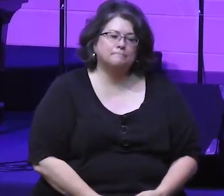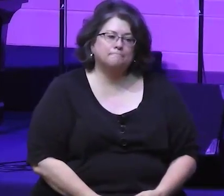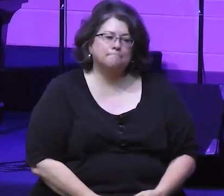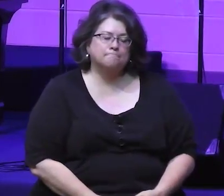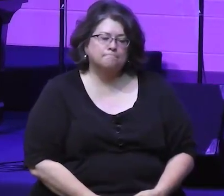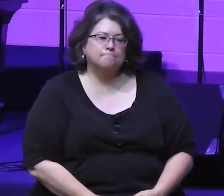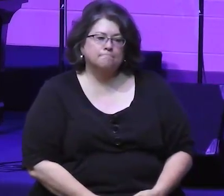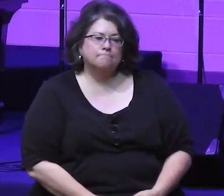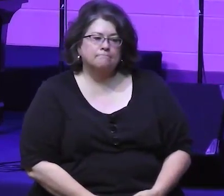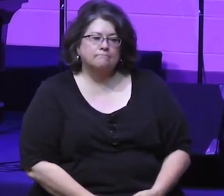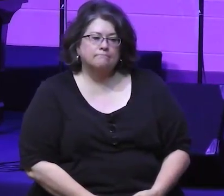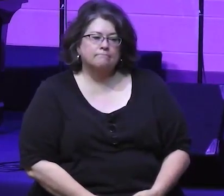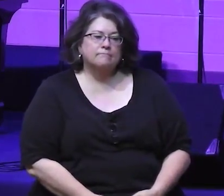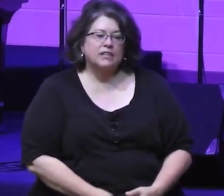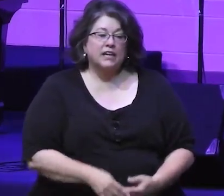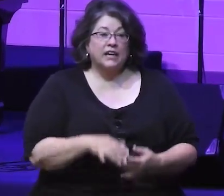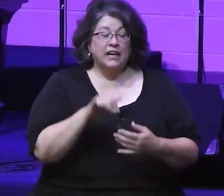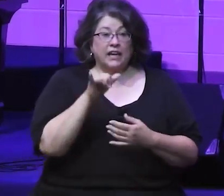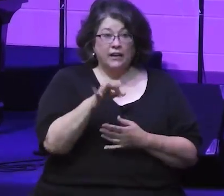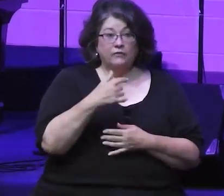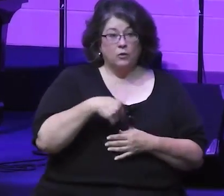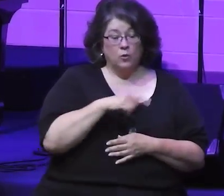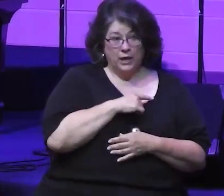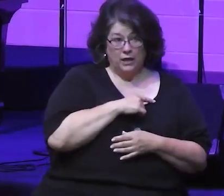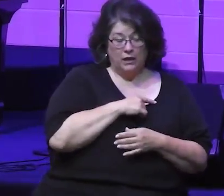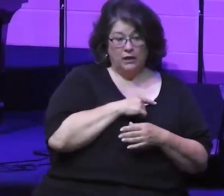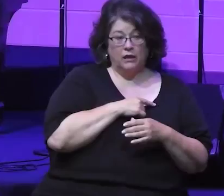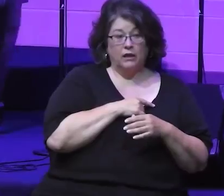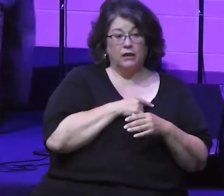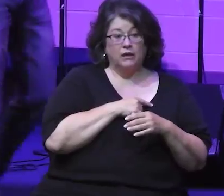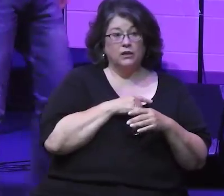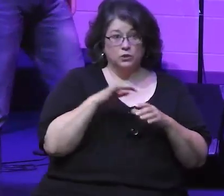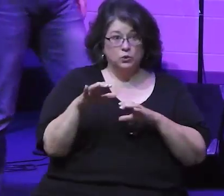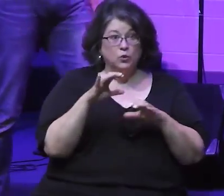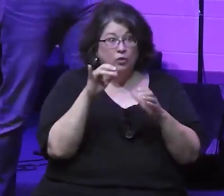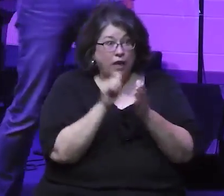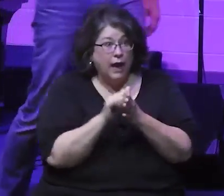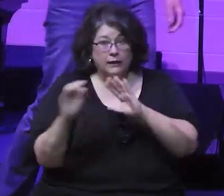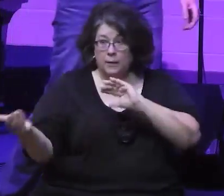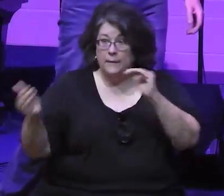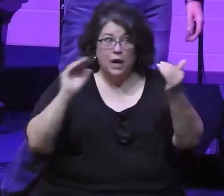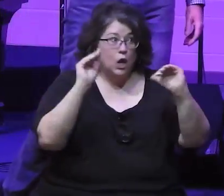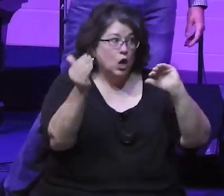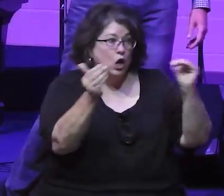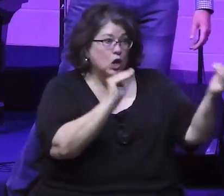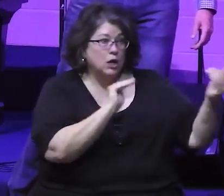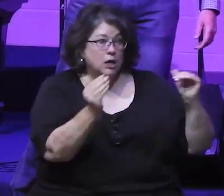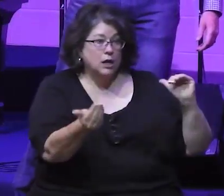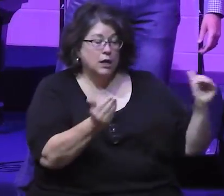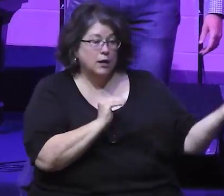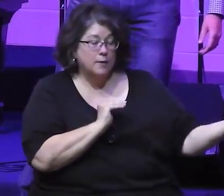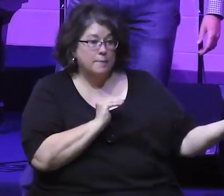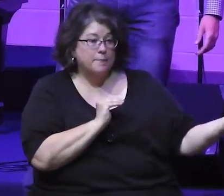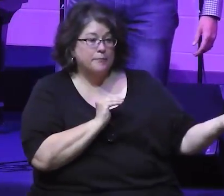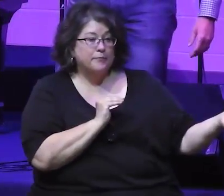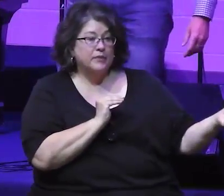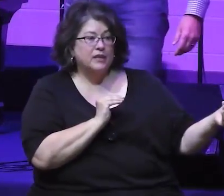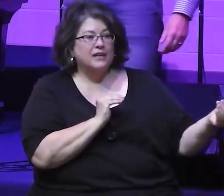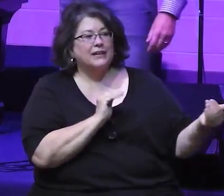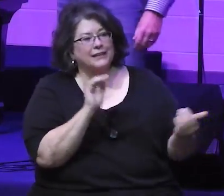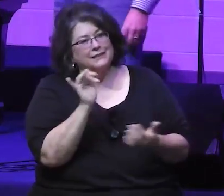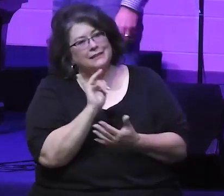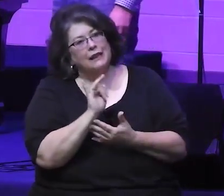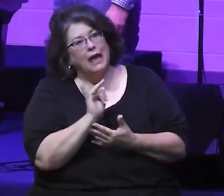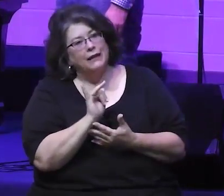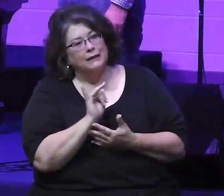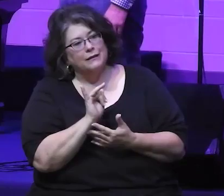And I would suggest that when we play that no-win game, we're actually guilty of the same thing that the servant that didn't invest only one